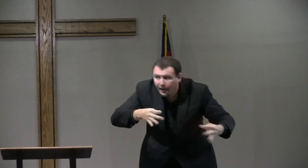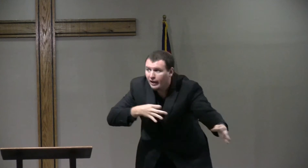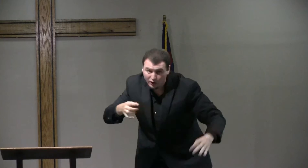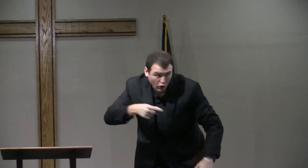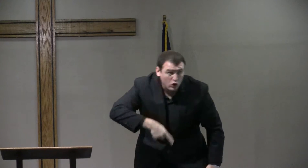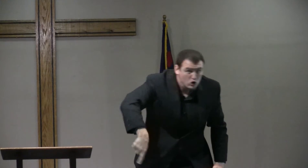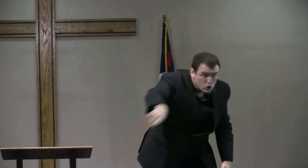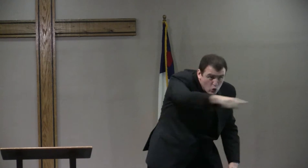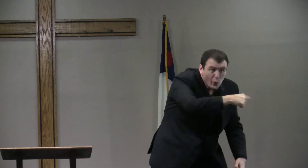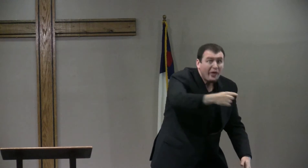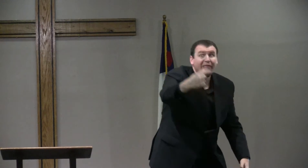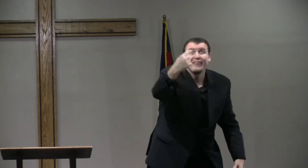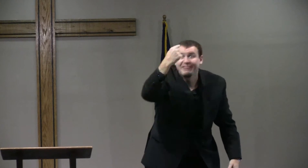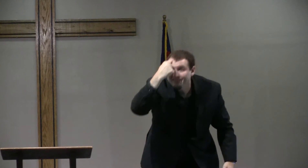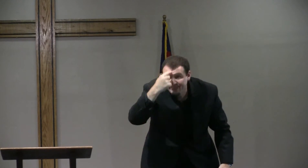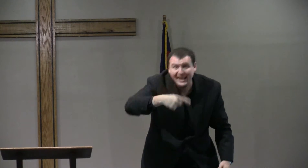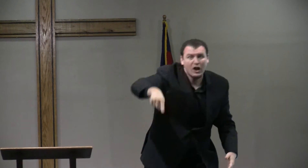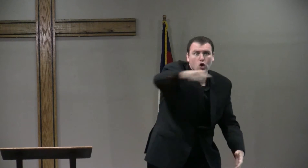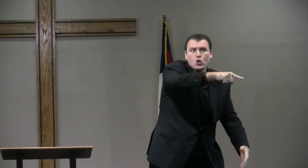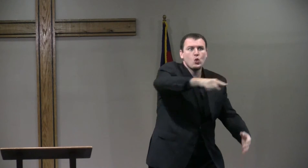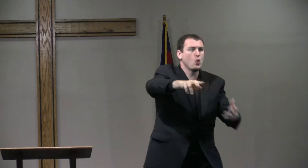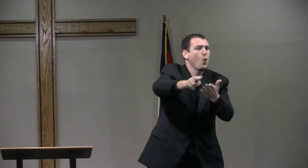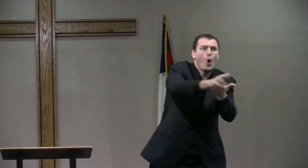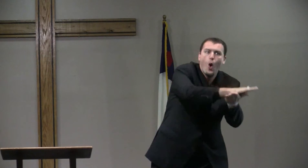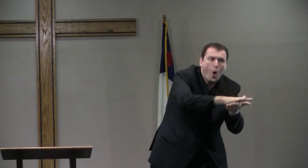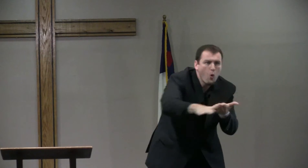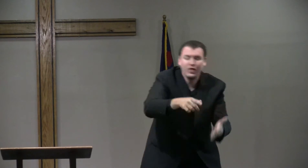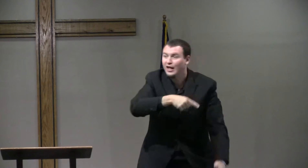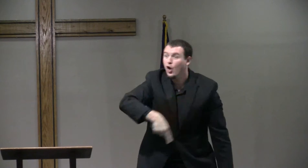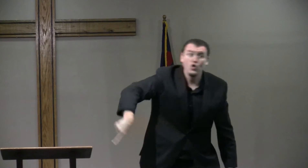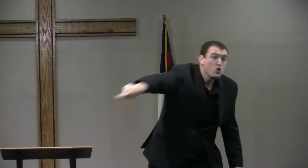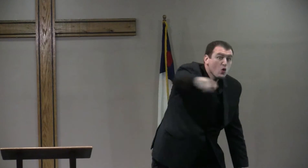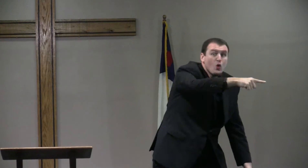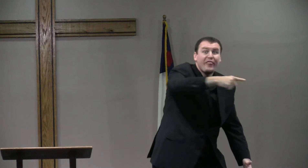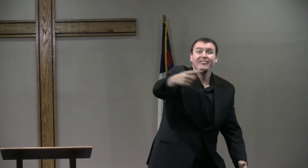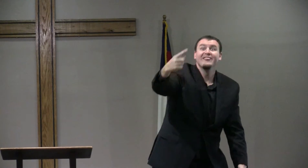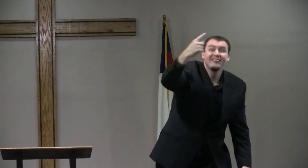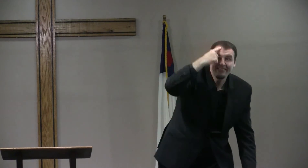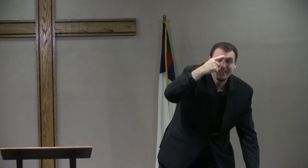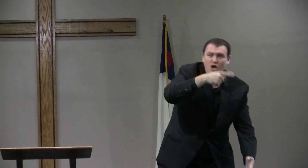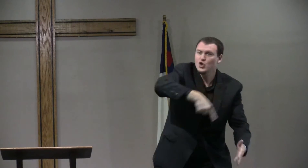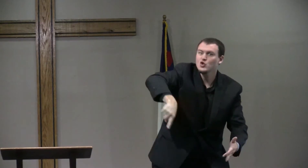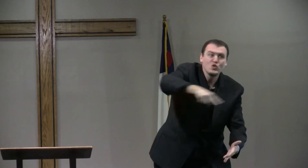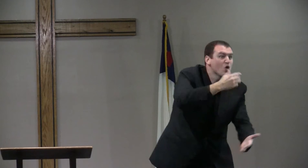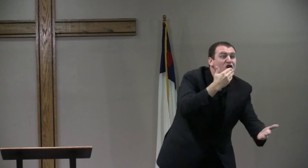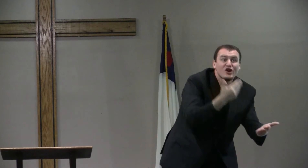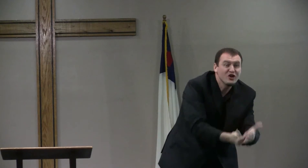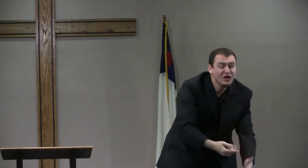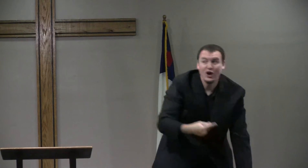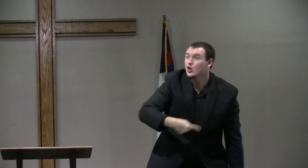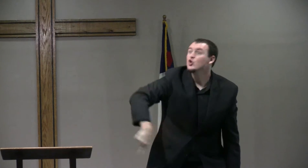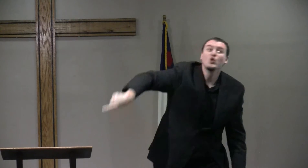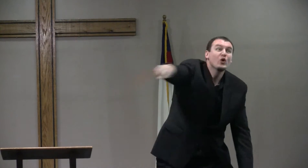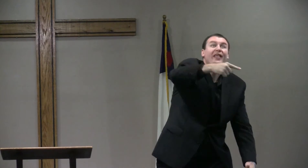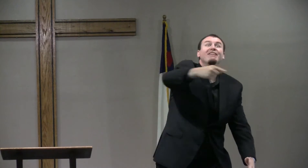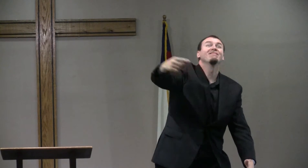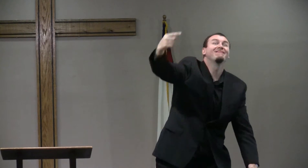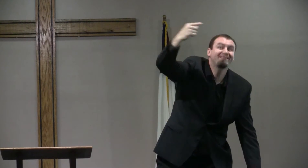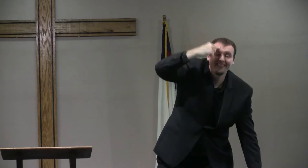Jesus is explaining about sin. You think you're holy. You think you're good. You think you're,